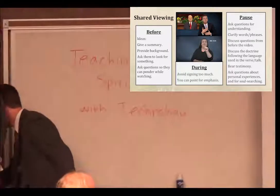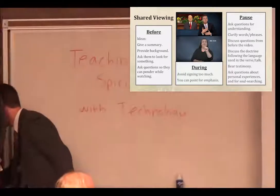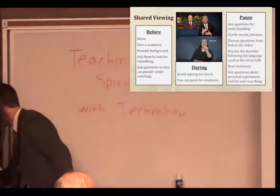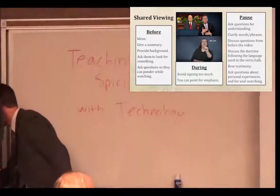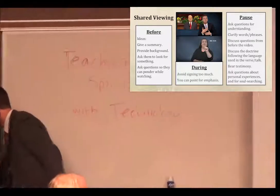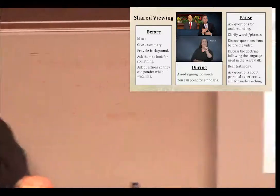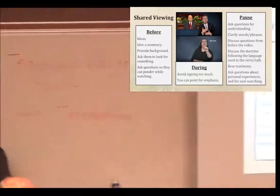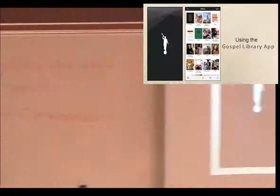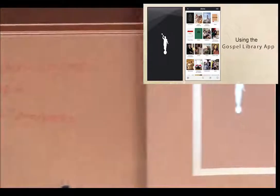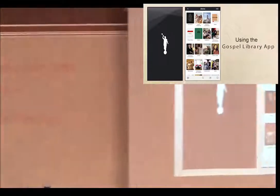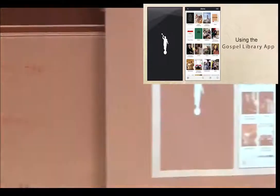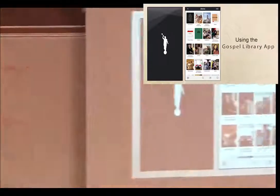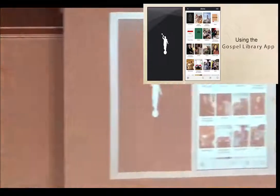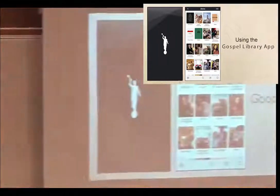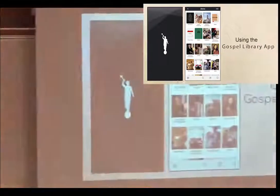show one more short clip.